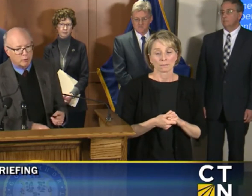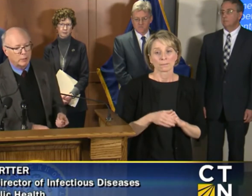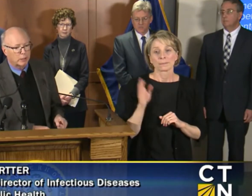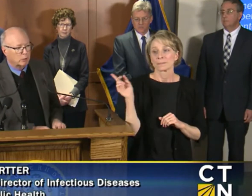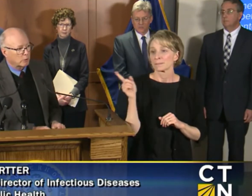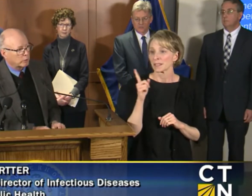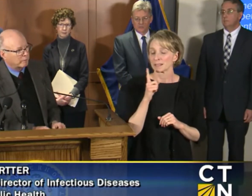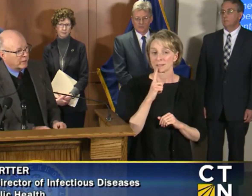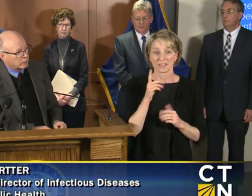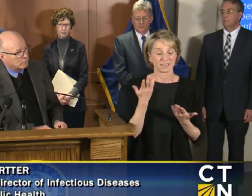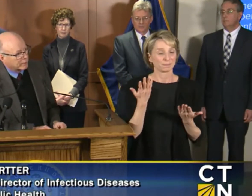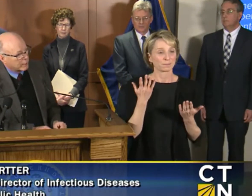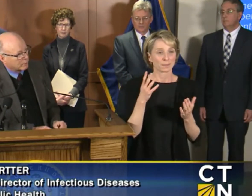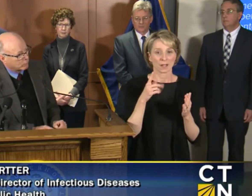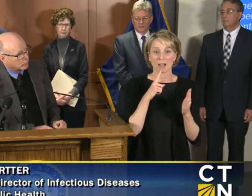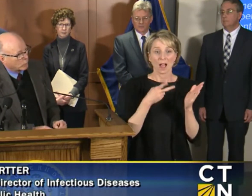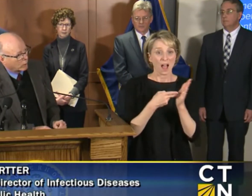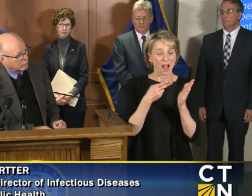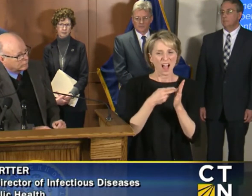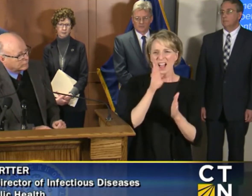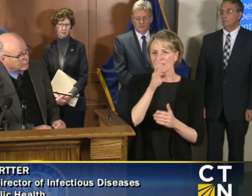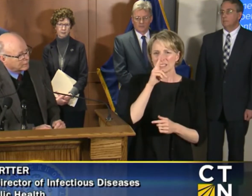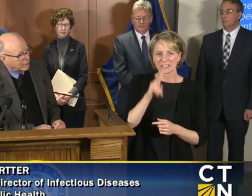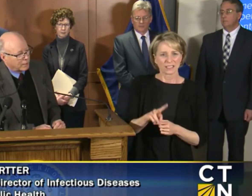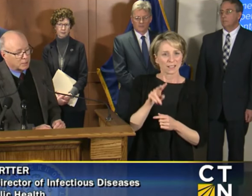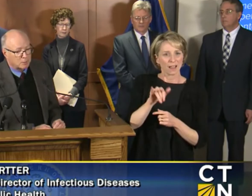There's never been a coronavirus pandemic before.